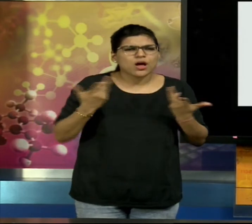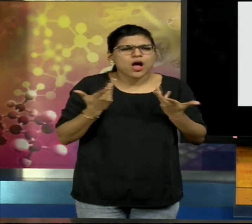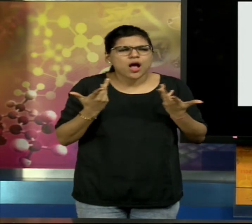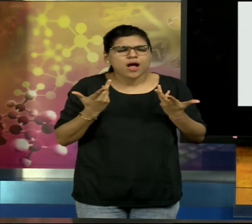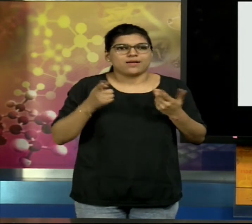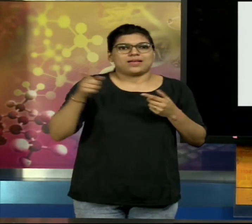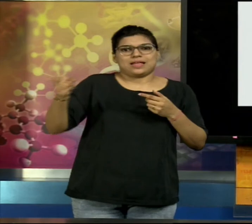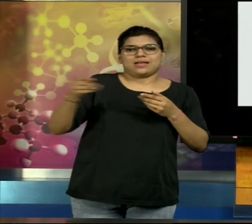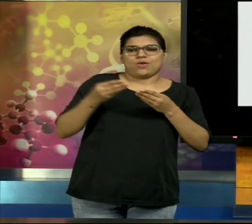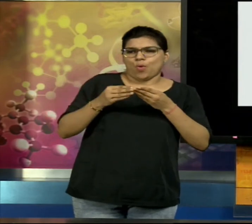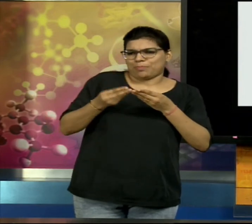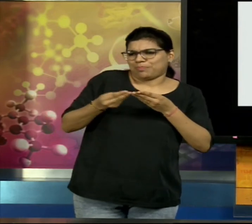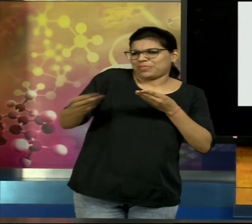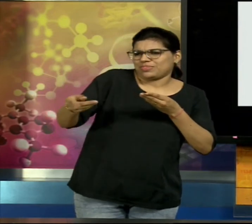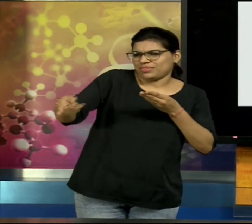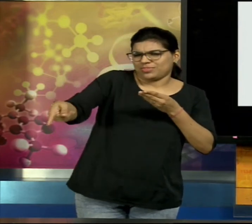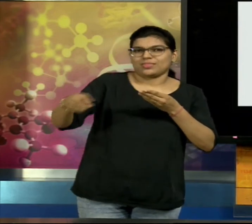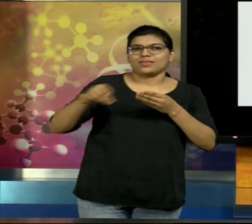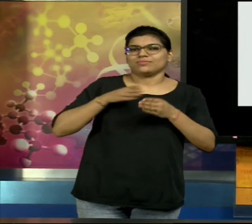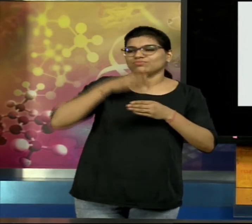the business, for the market to grow.